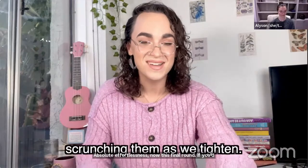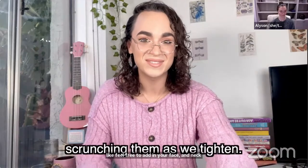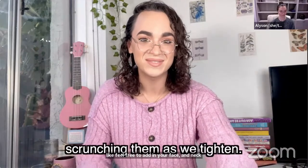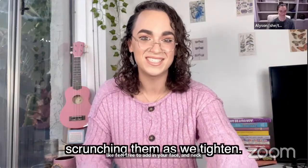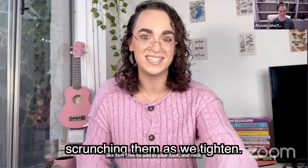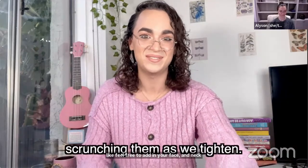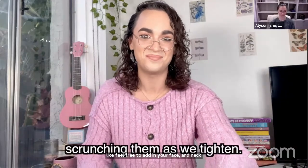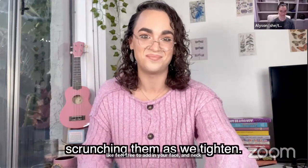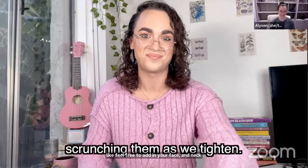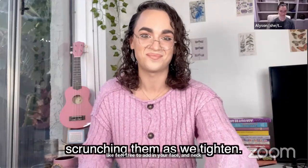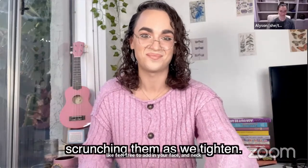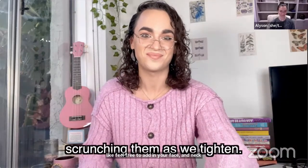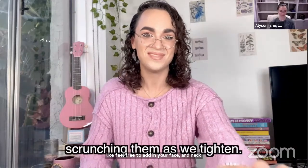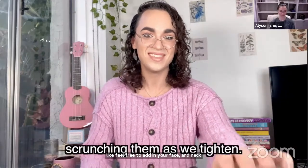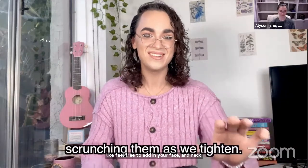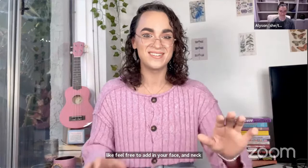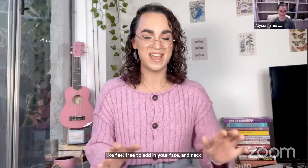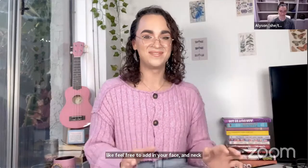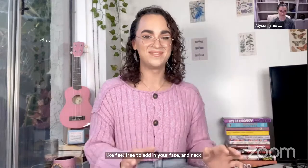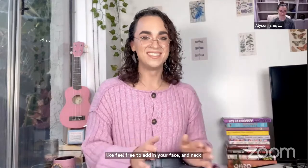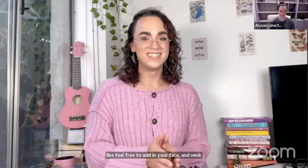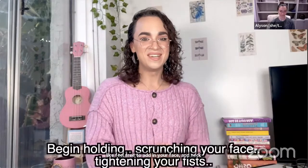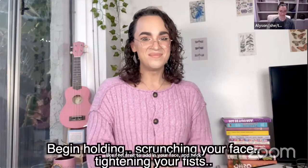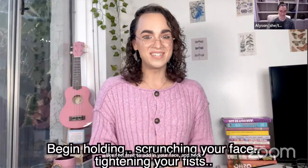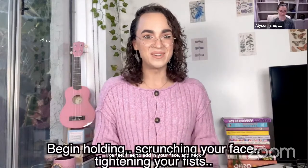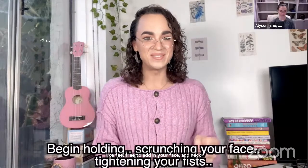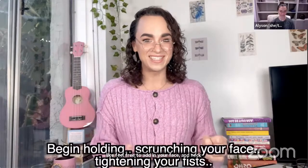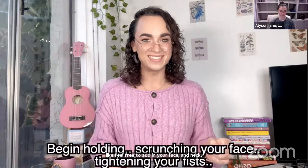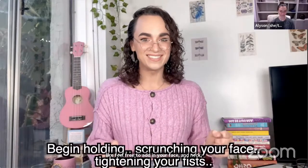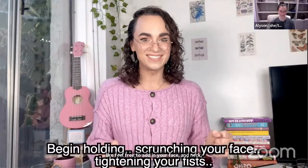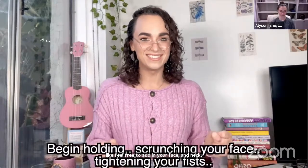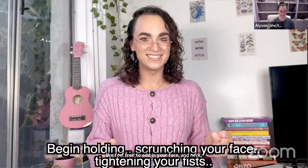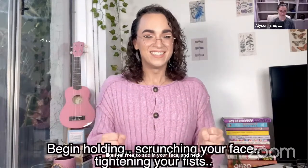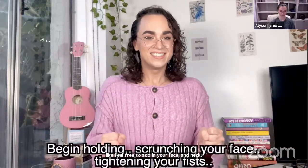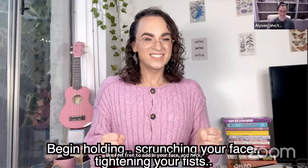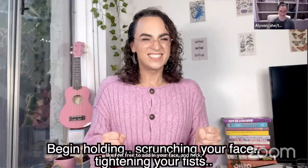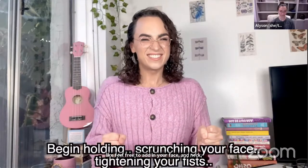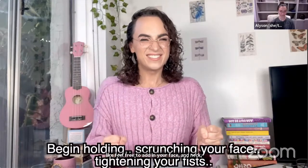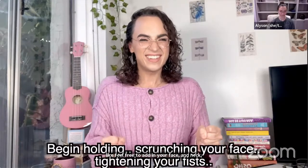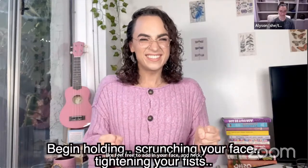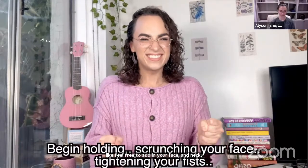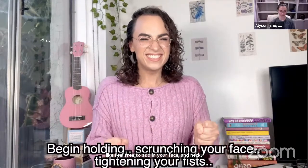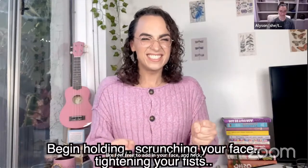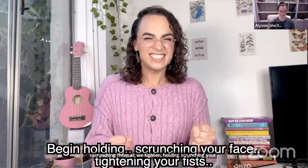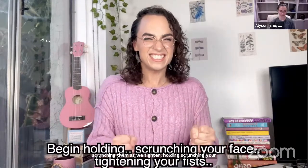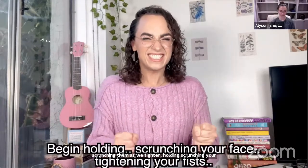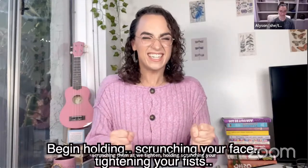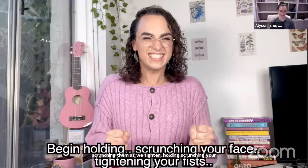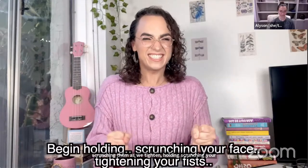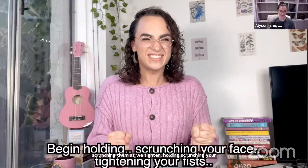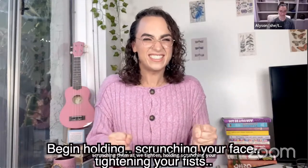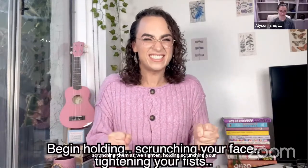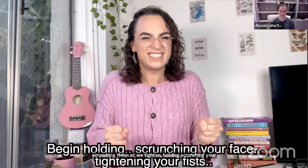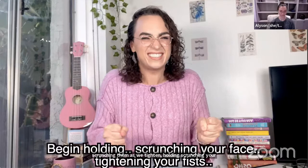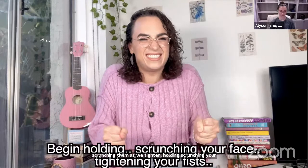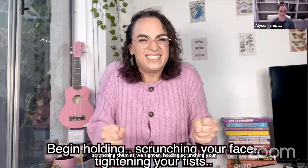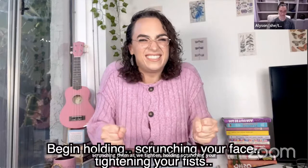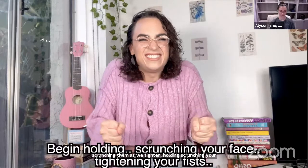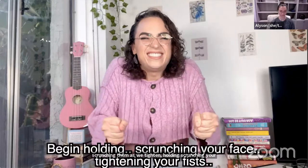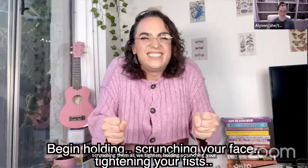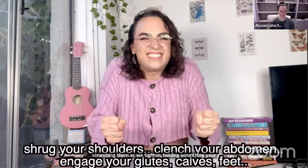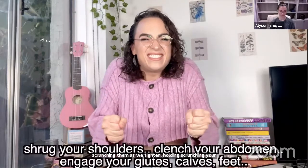scrunching them as we tighten. Okay, begin holding. Scrunching your face, tightening your